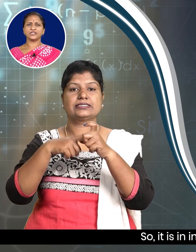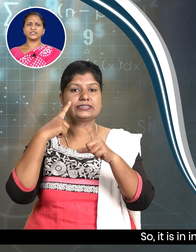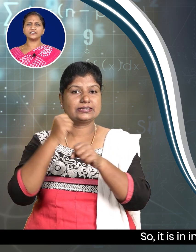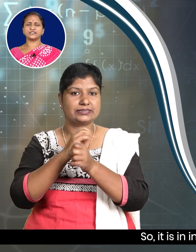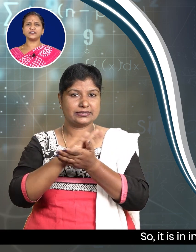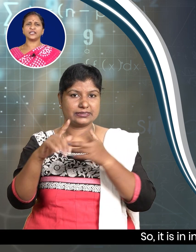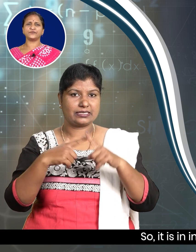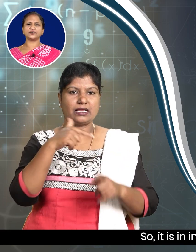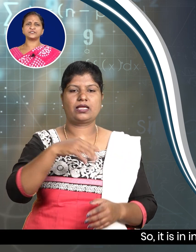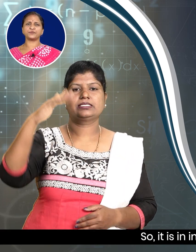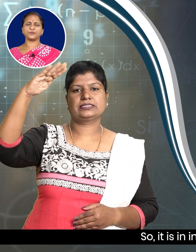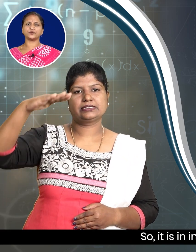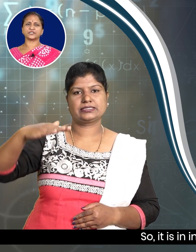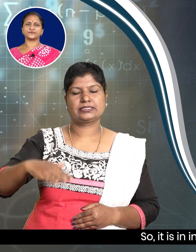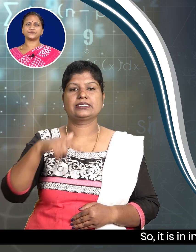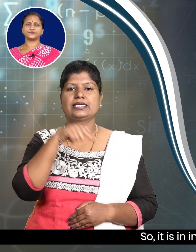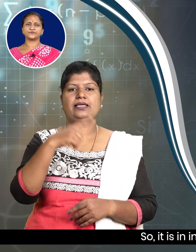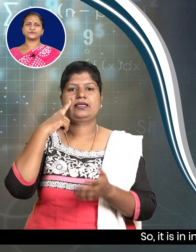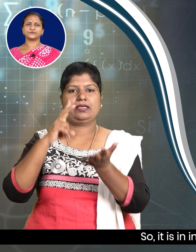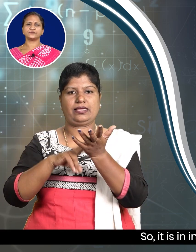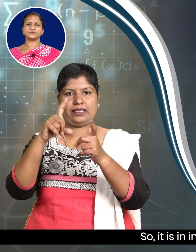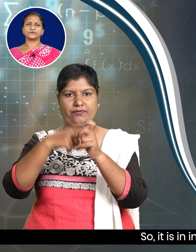So, it is in inverse proportion.